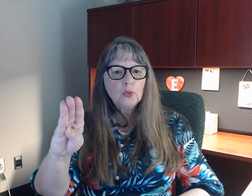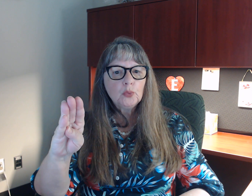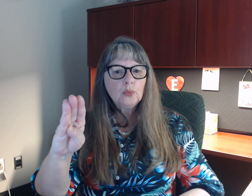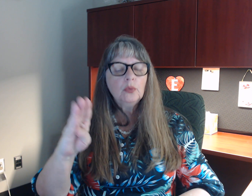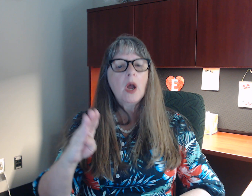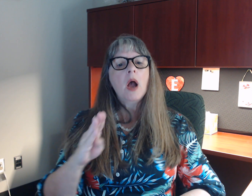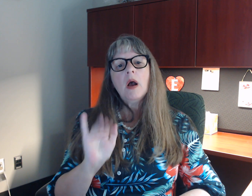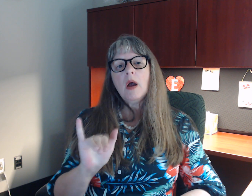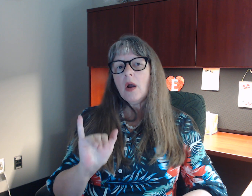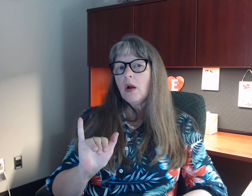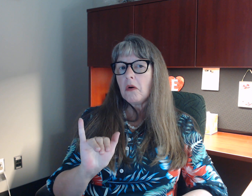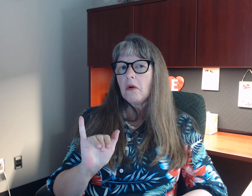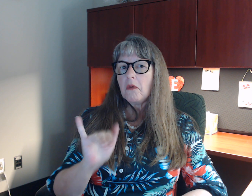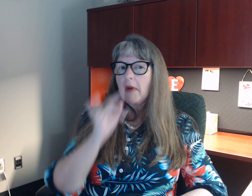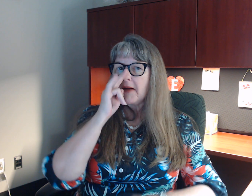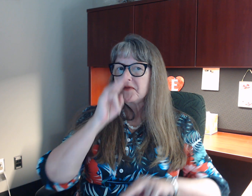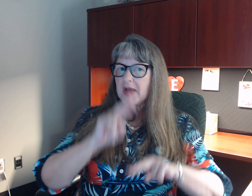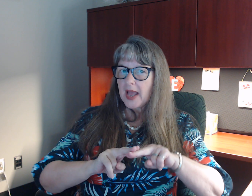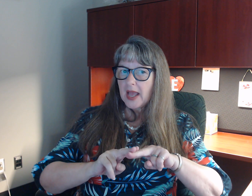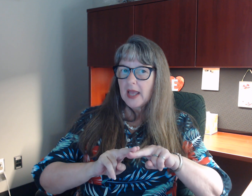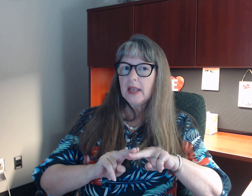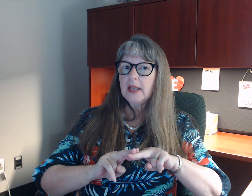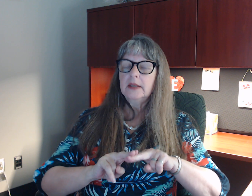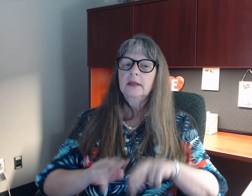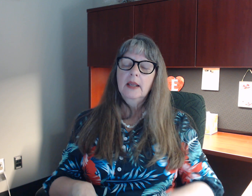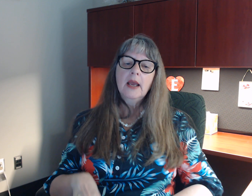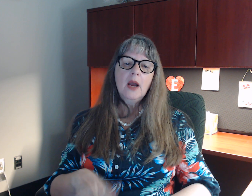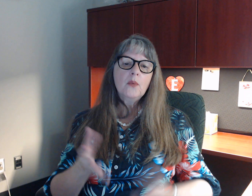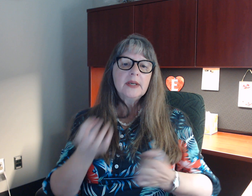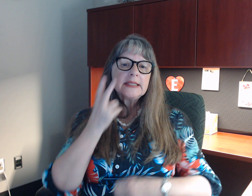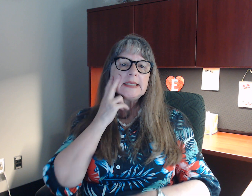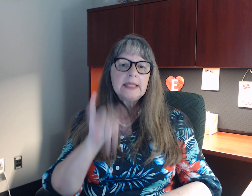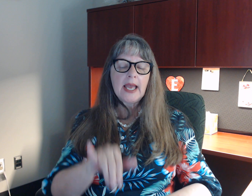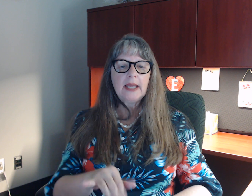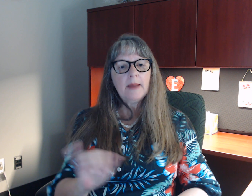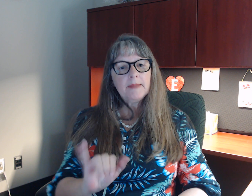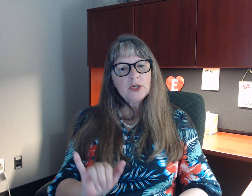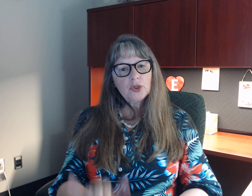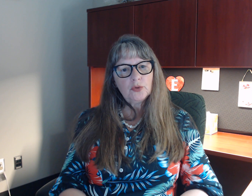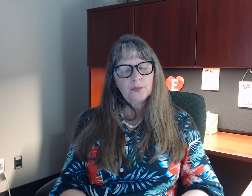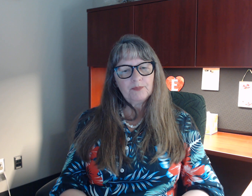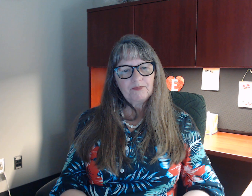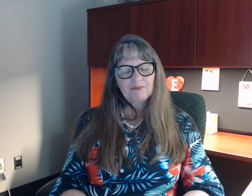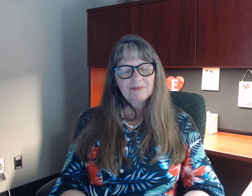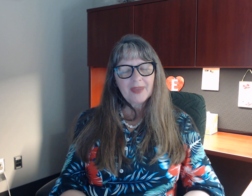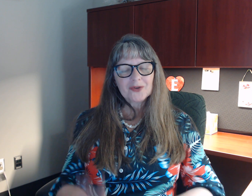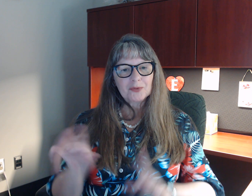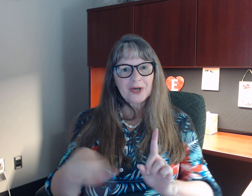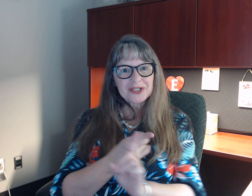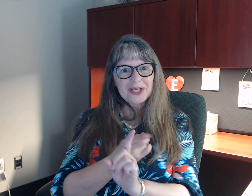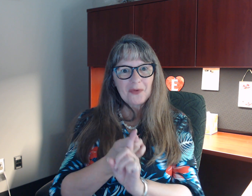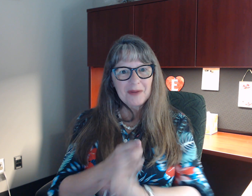blue. Oh, how fun. I want to see that. Yeah, me too. So try to segue back in